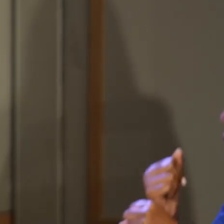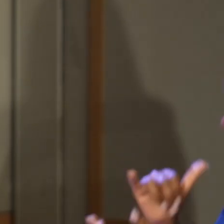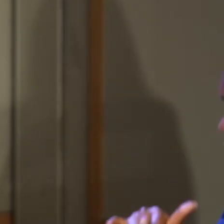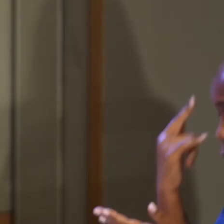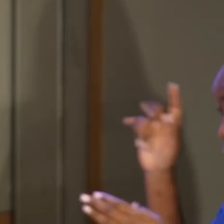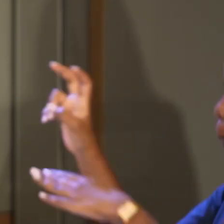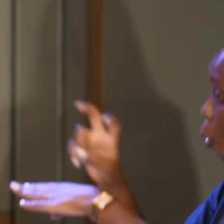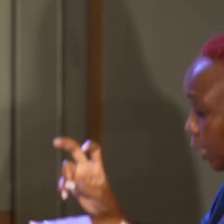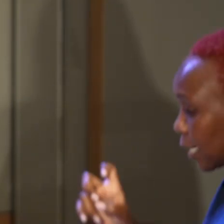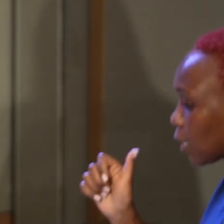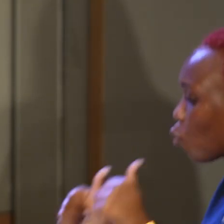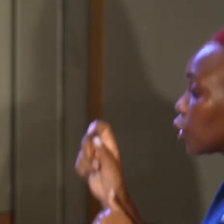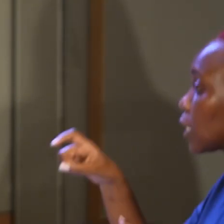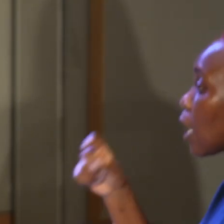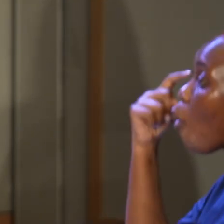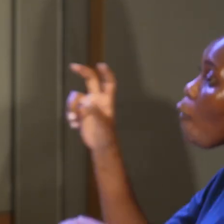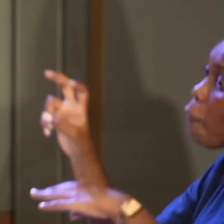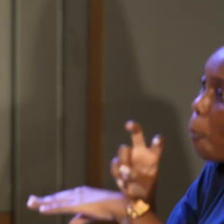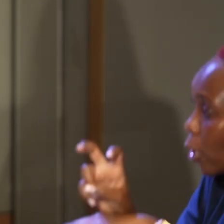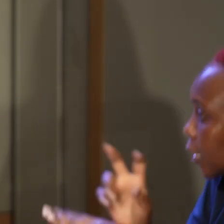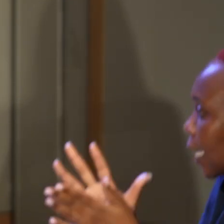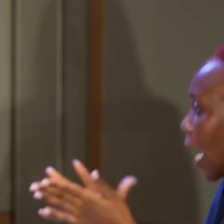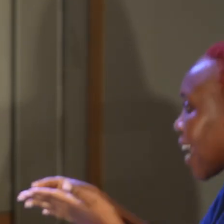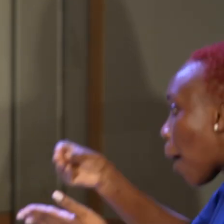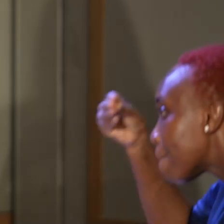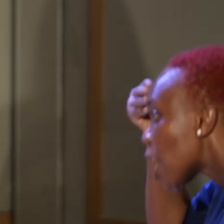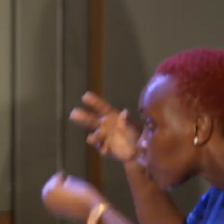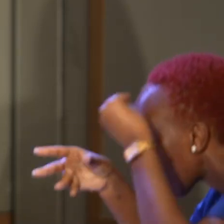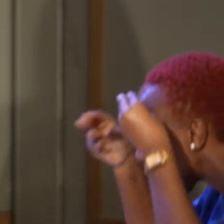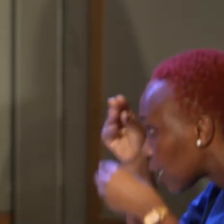compliance. By monitoring and benchmarking, you can also move